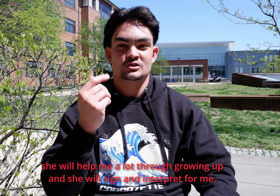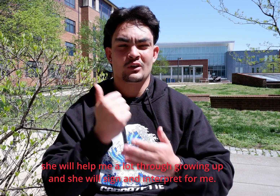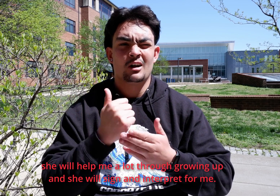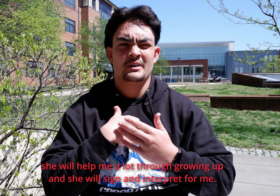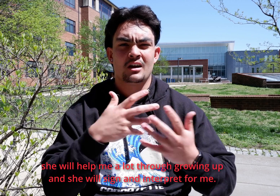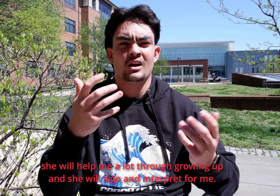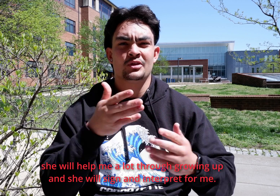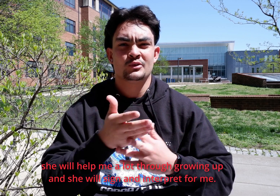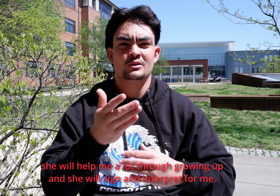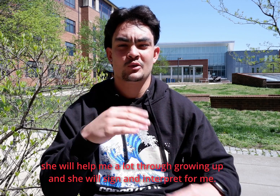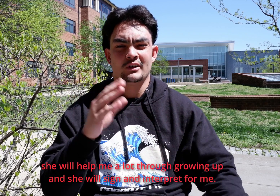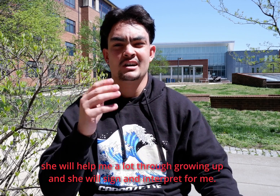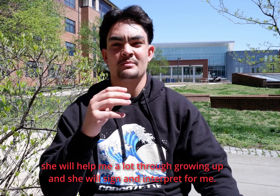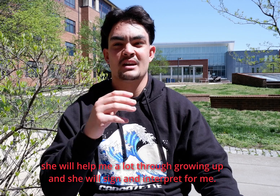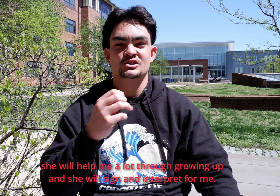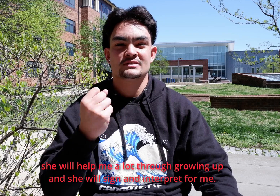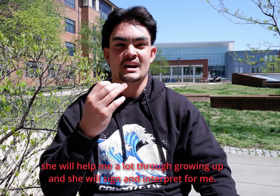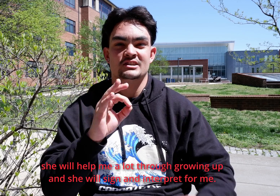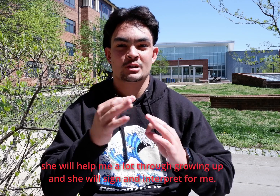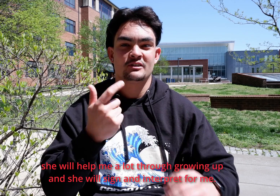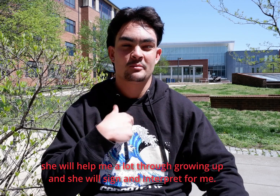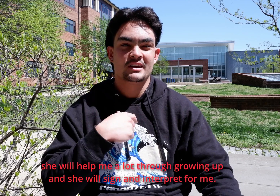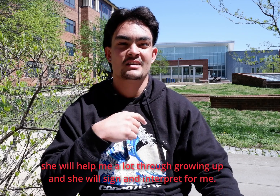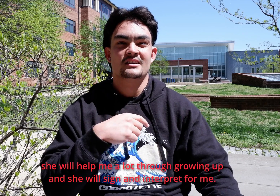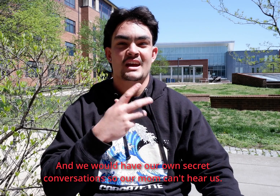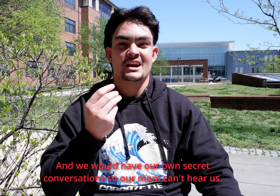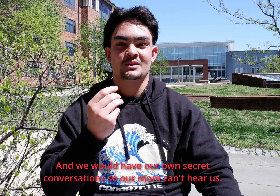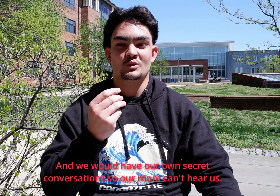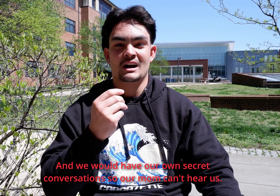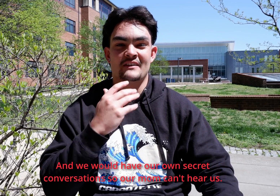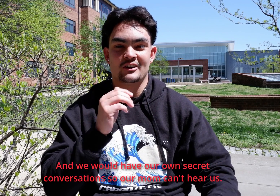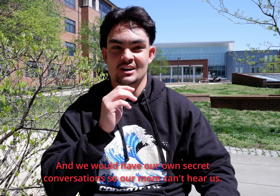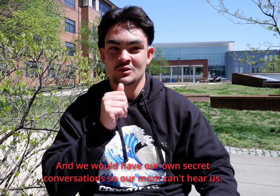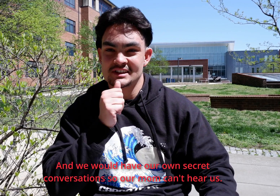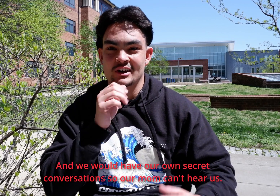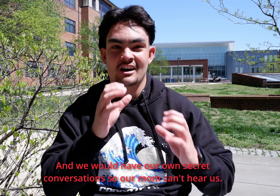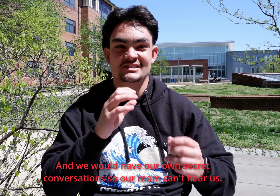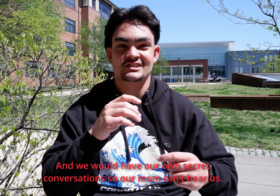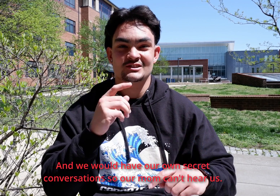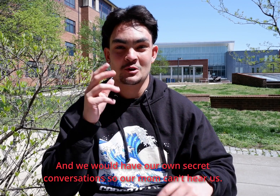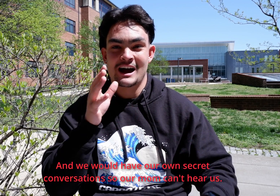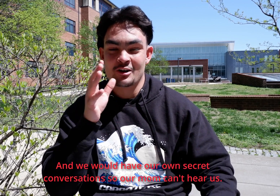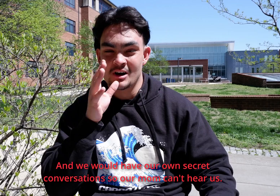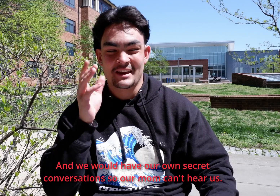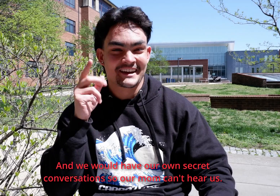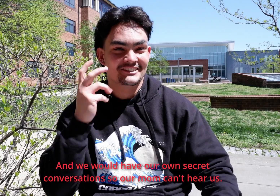she will help me a lot through growing up, and she will sign and interpret for me, and we will have our own secret conversation so our mom can't hear